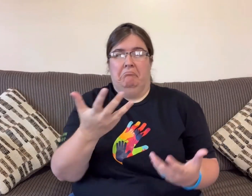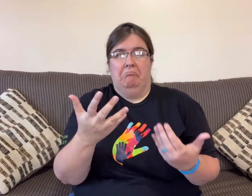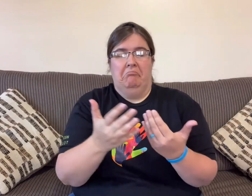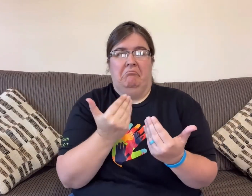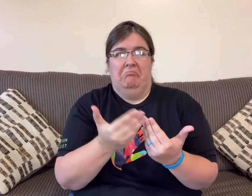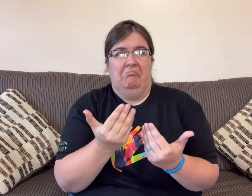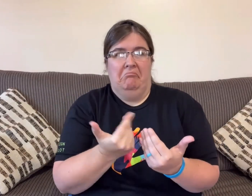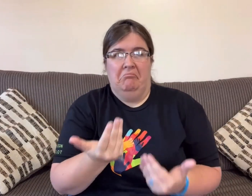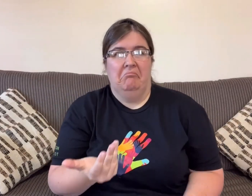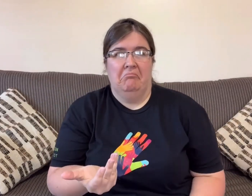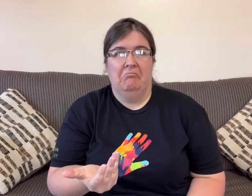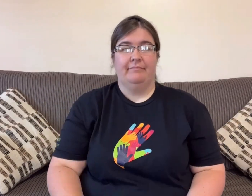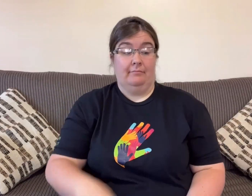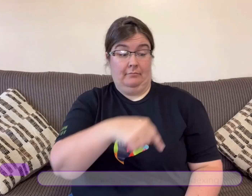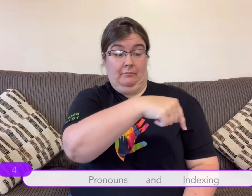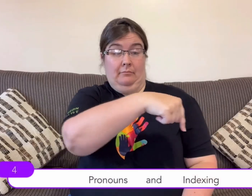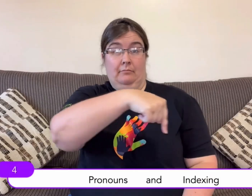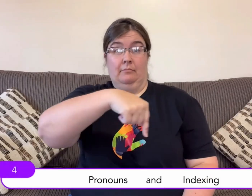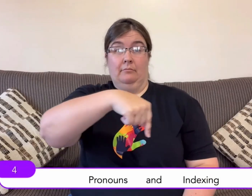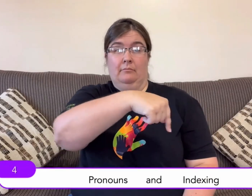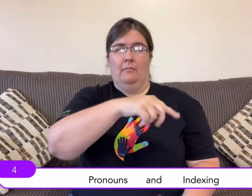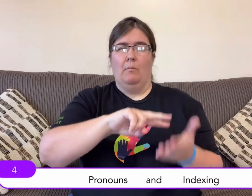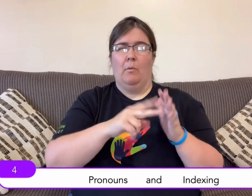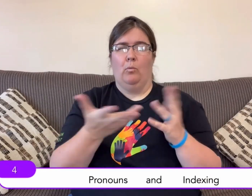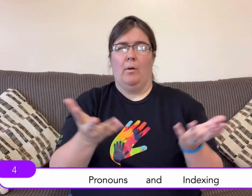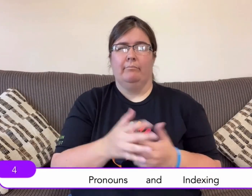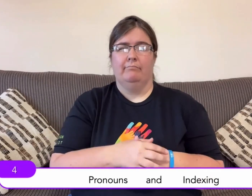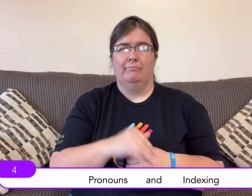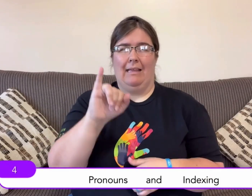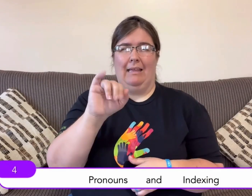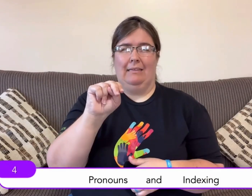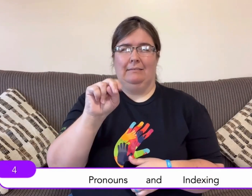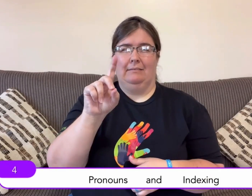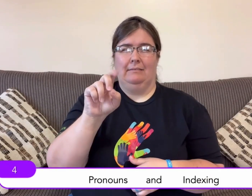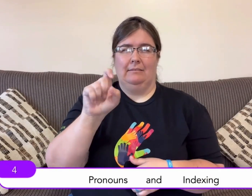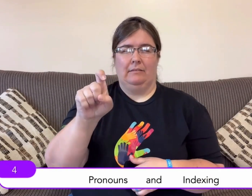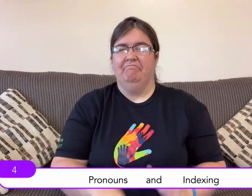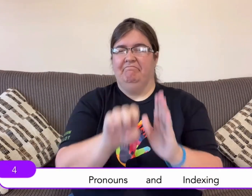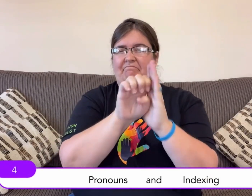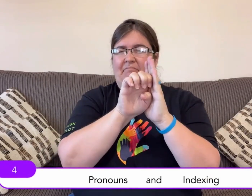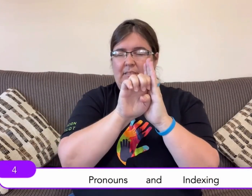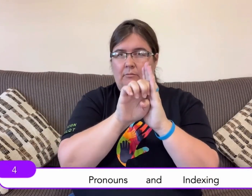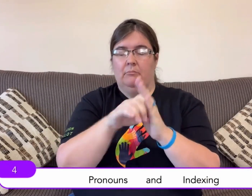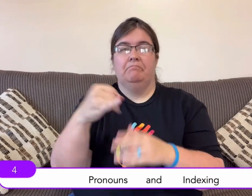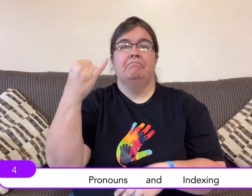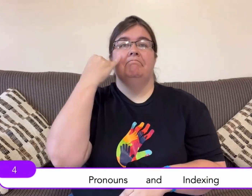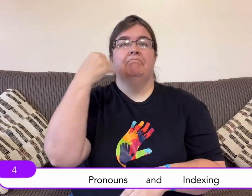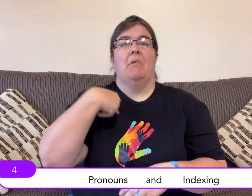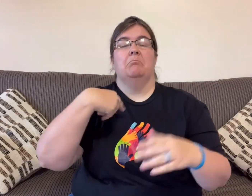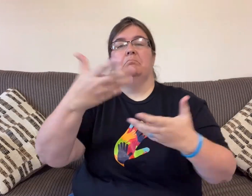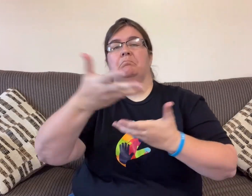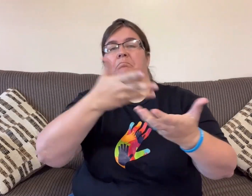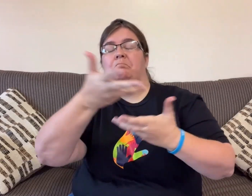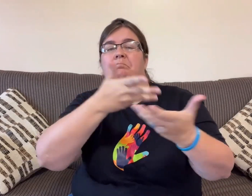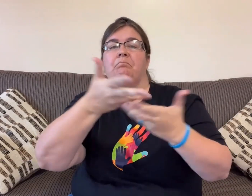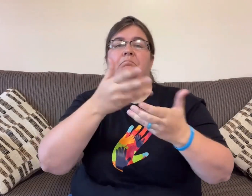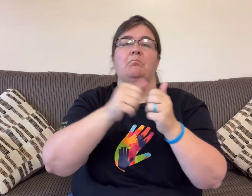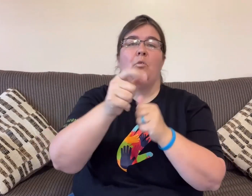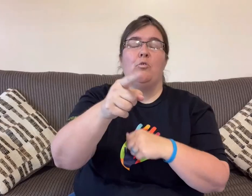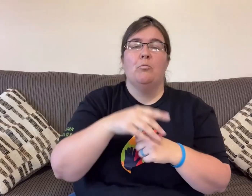See? Simple. So now indexing means what? For example, if I'm chatting with you and I'm